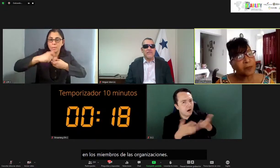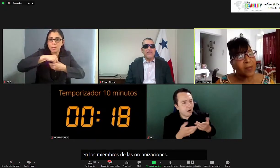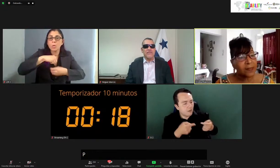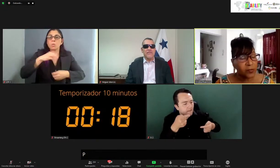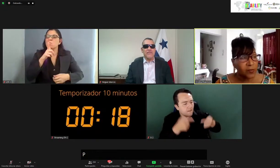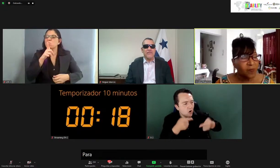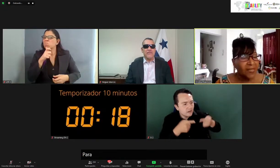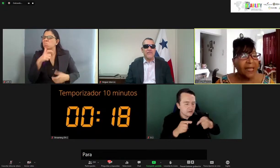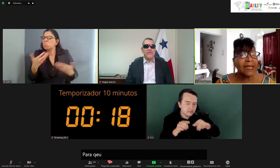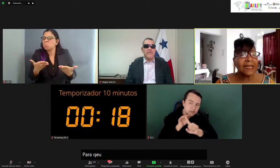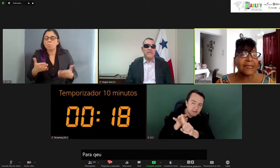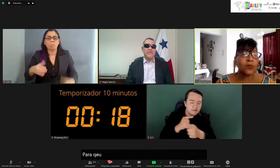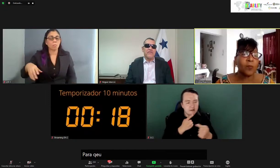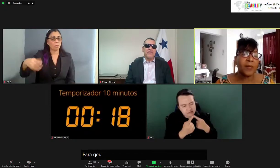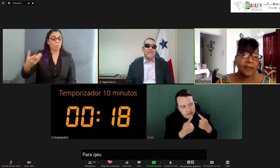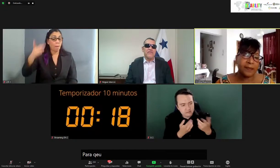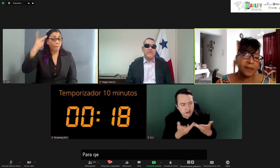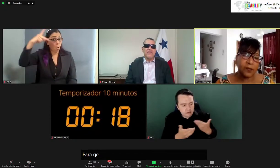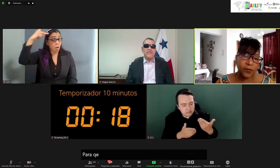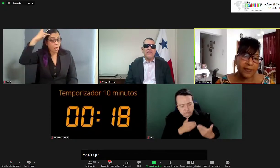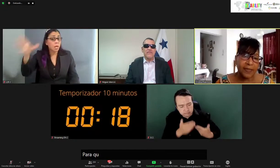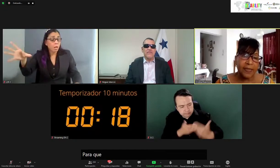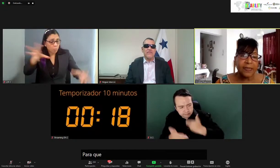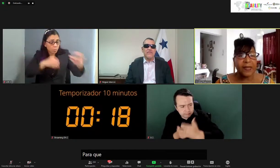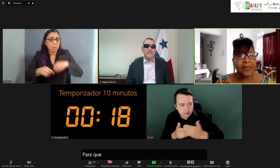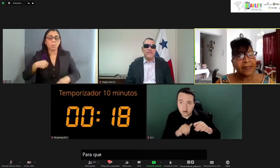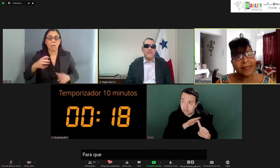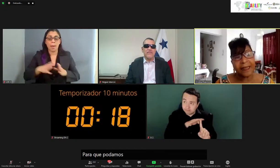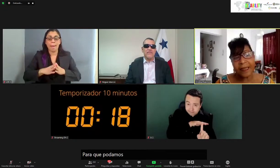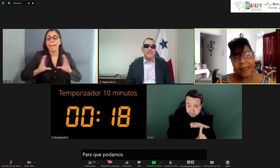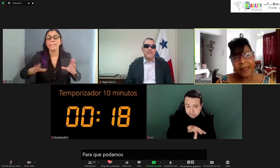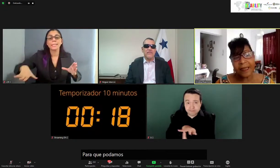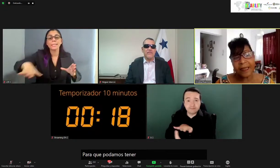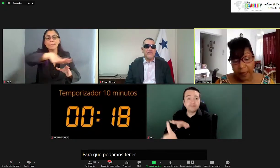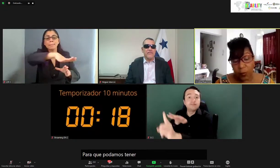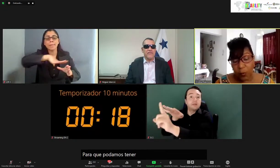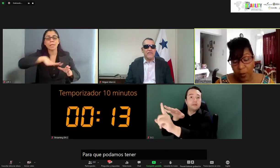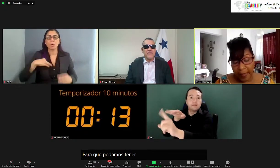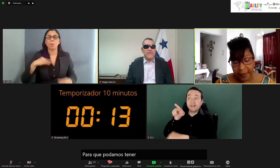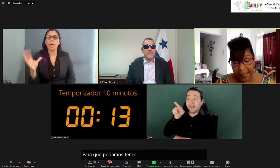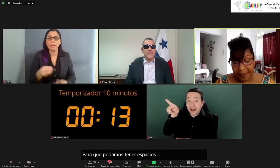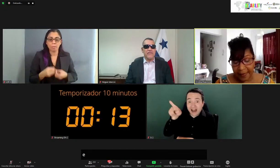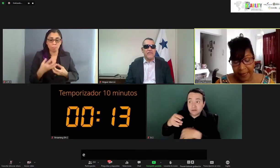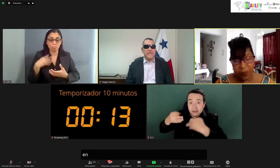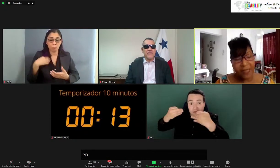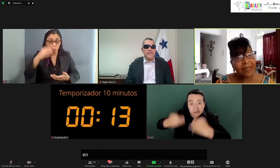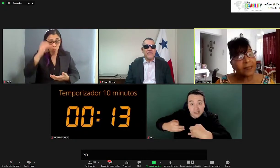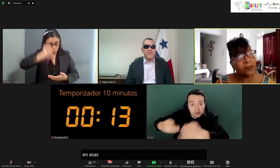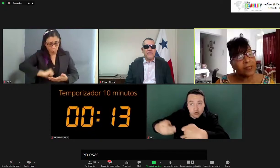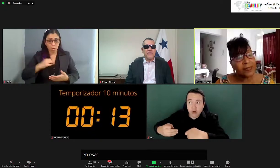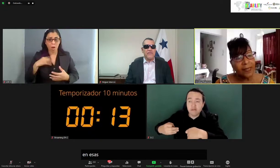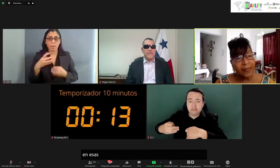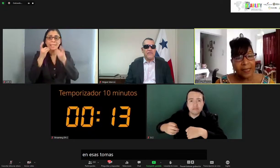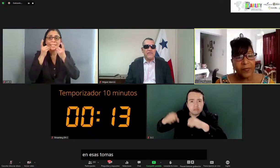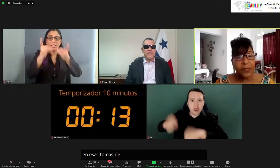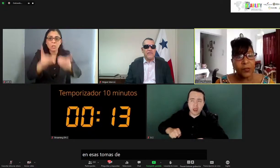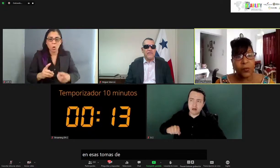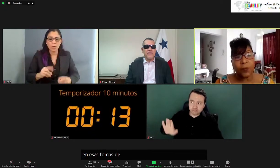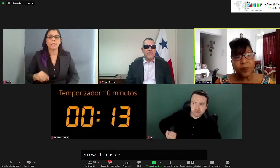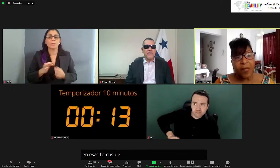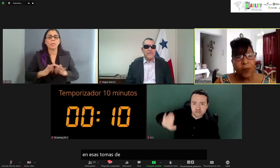and political participation so that we can have a spaces in this decisions made so with these